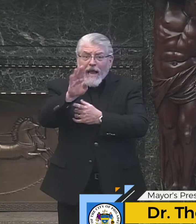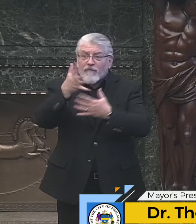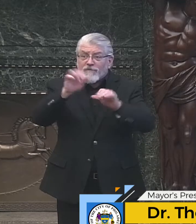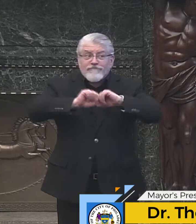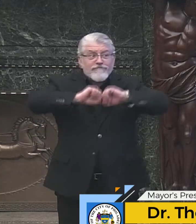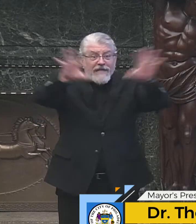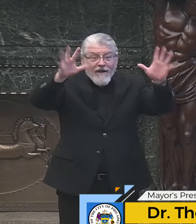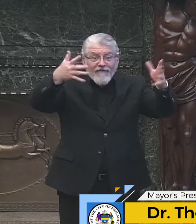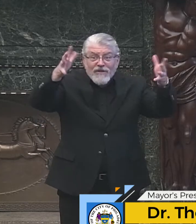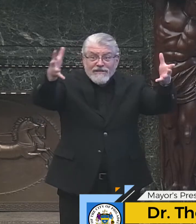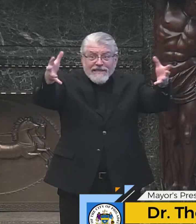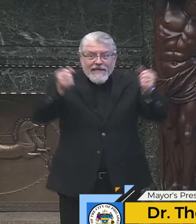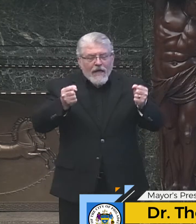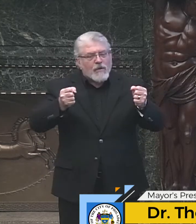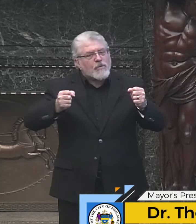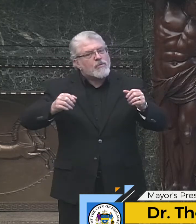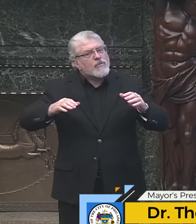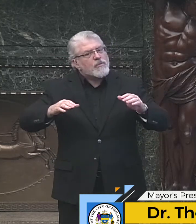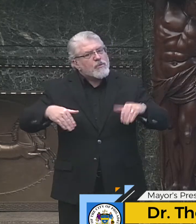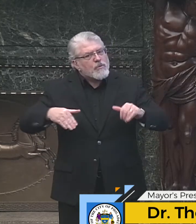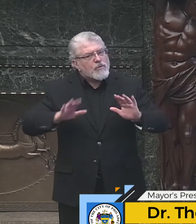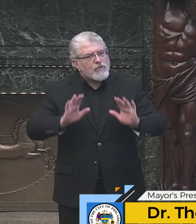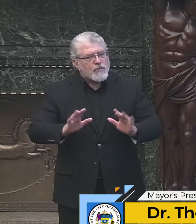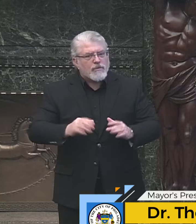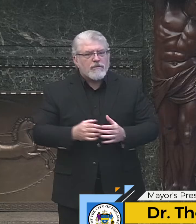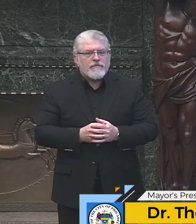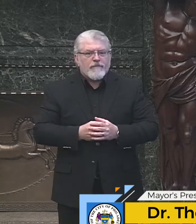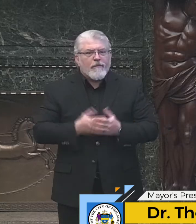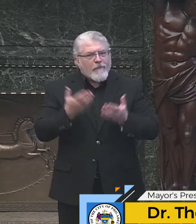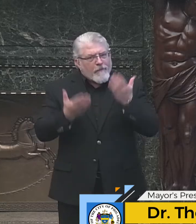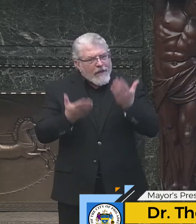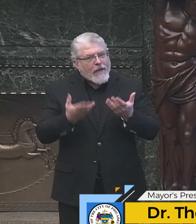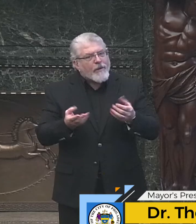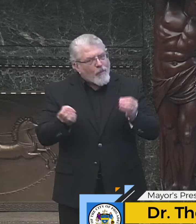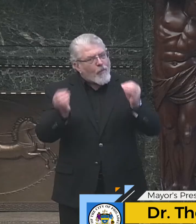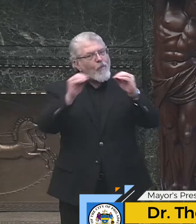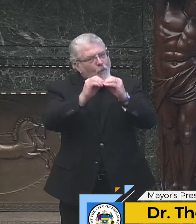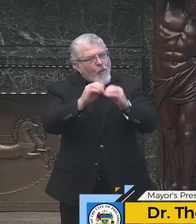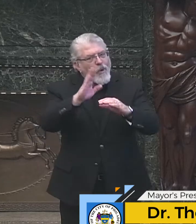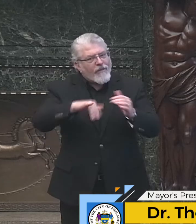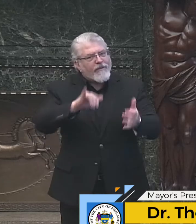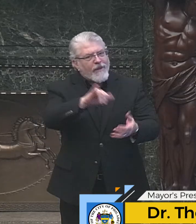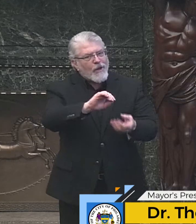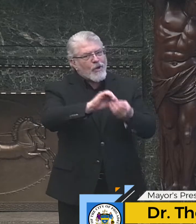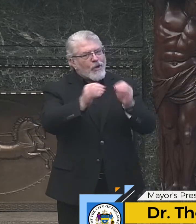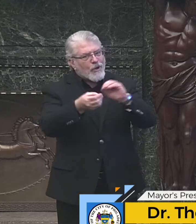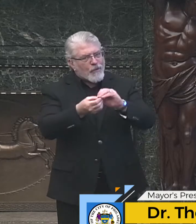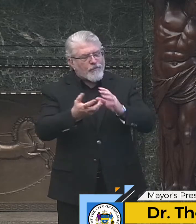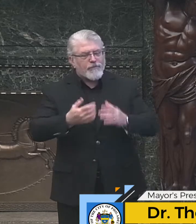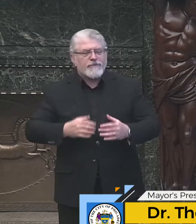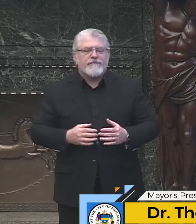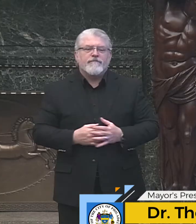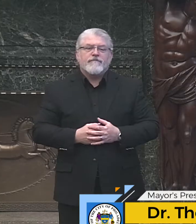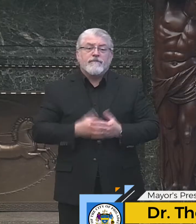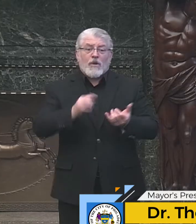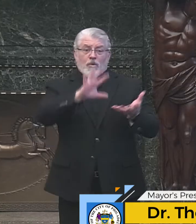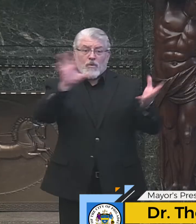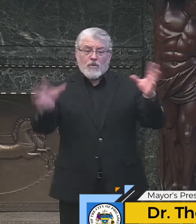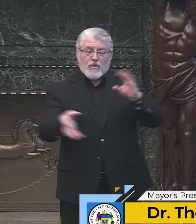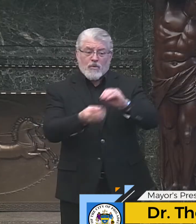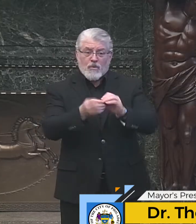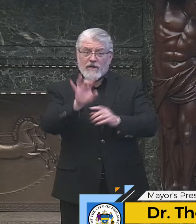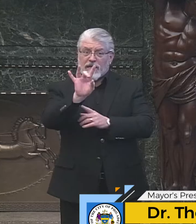certainly on Monday. A little detail on the 85 people who've been reported so far. Of those, 5 are under the age of